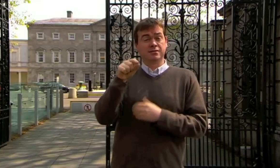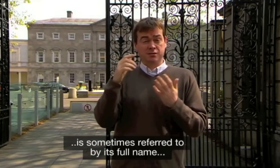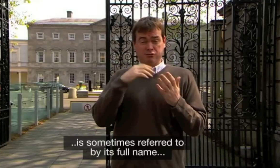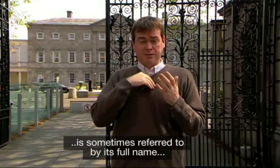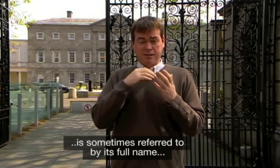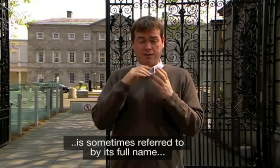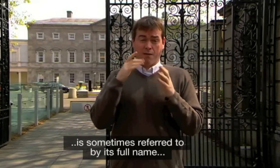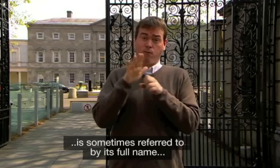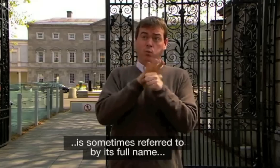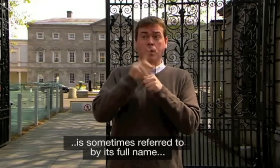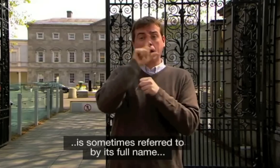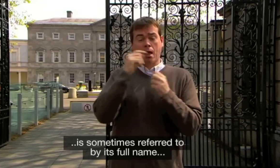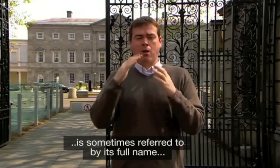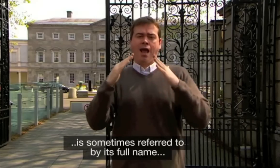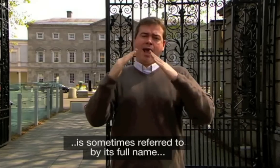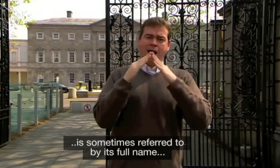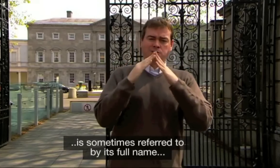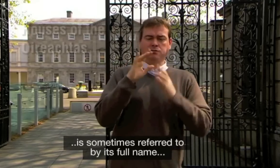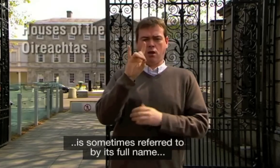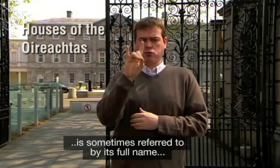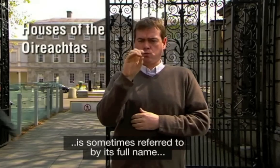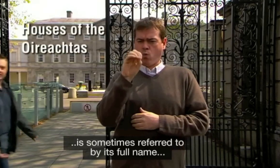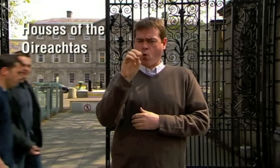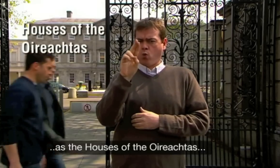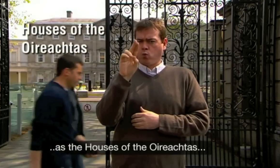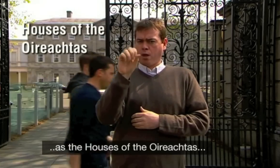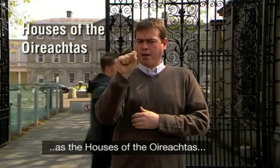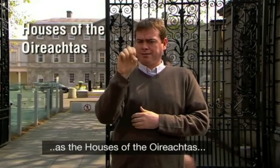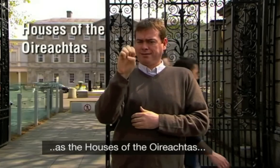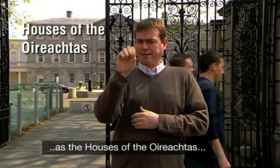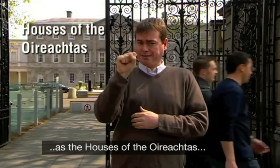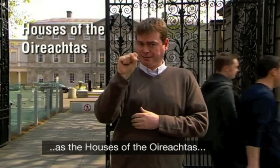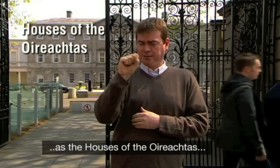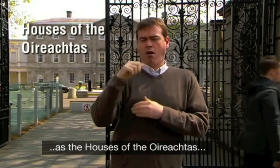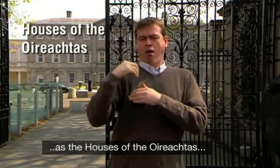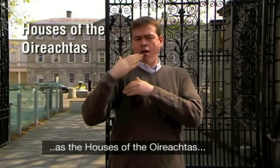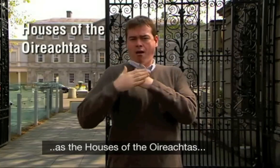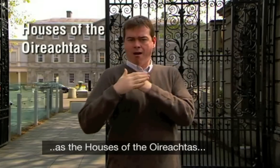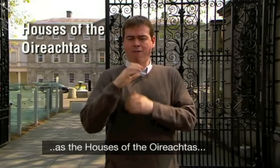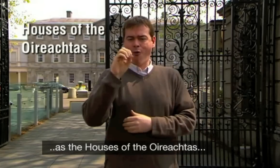is sometimes referred to in its full name as the Houses of the Oireachtas.